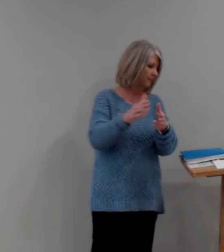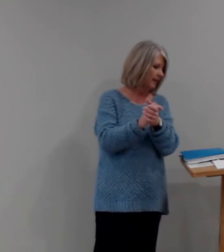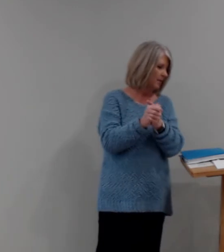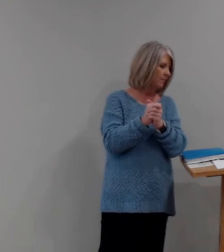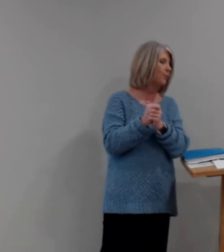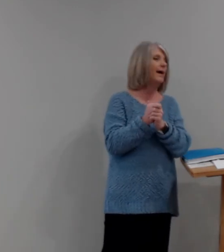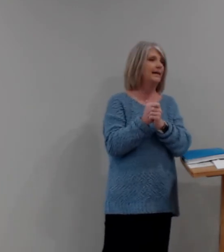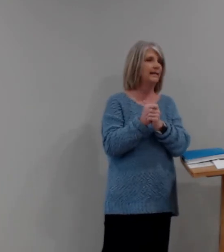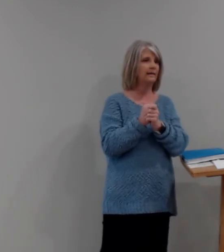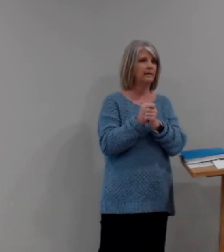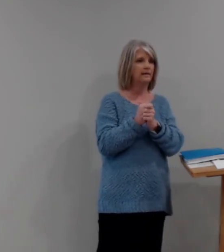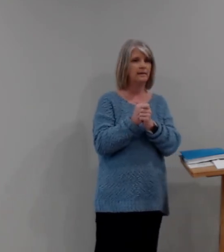out. Parade.